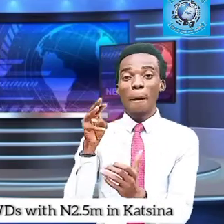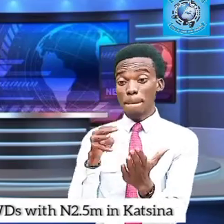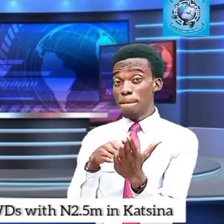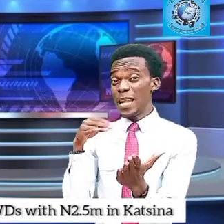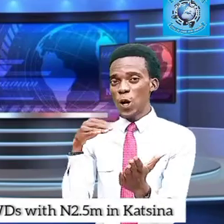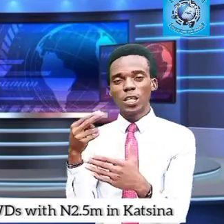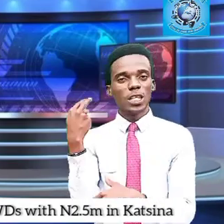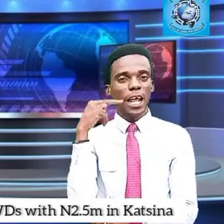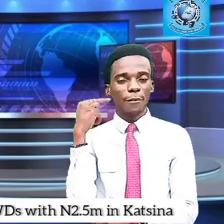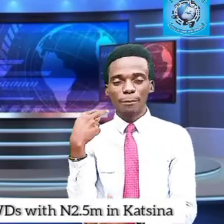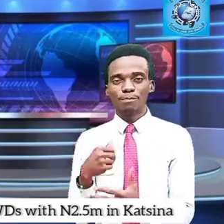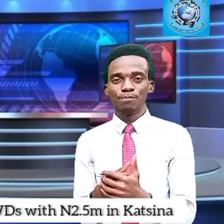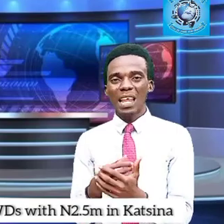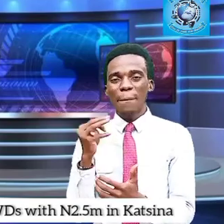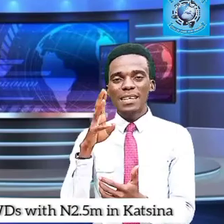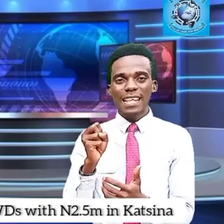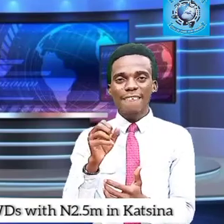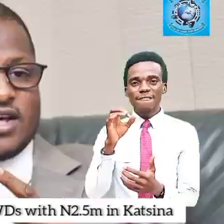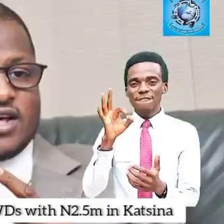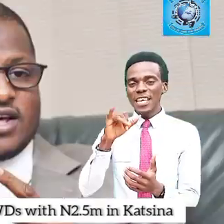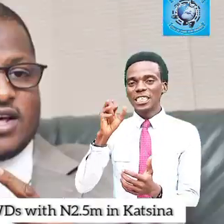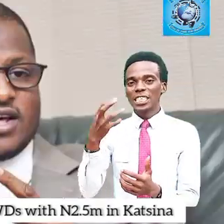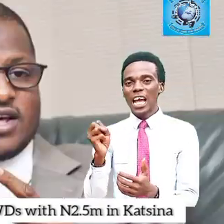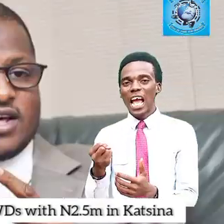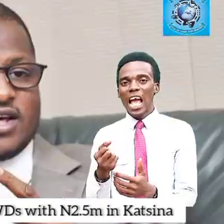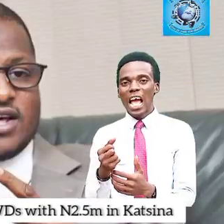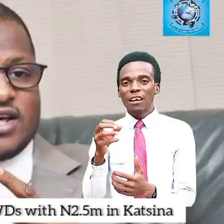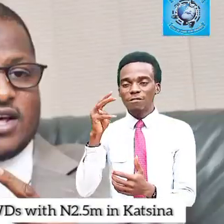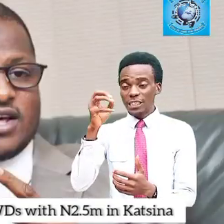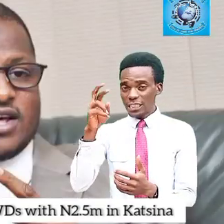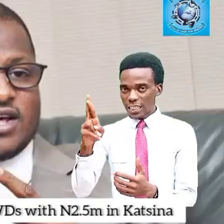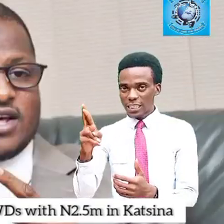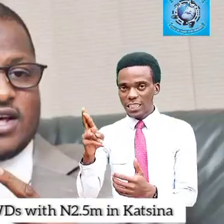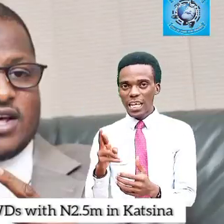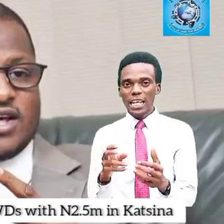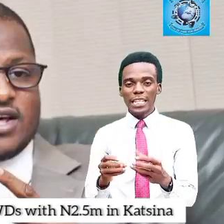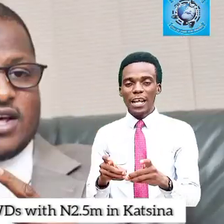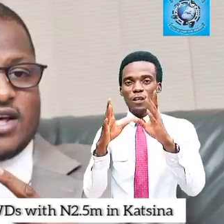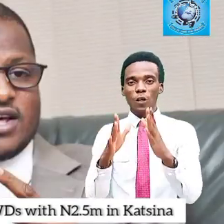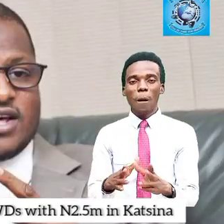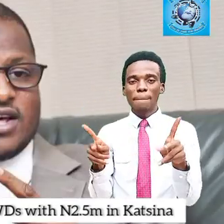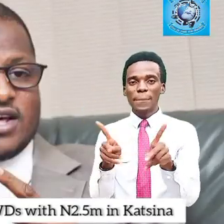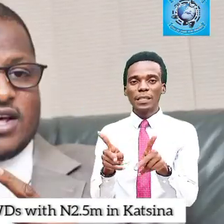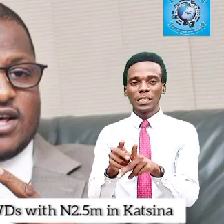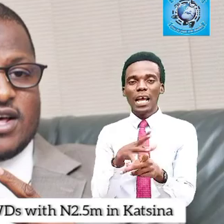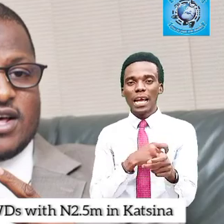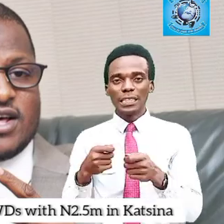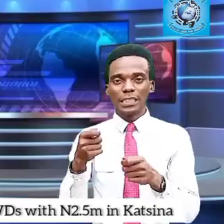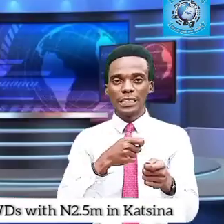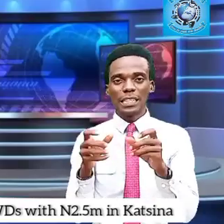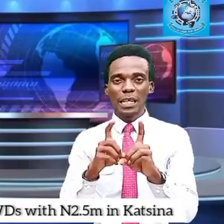Mr. Fisher Adeyinka, Deputy Director, Partnership and Coordination Department of